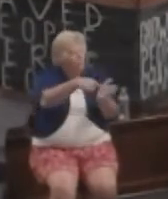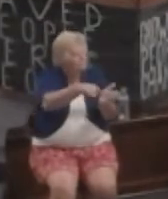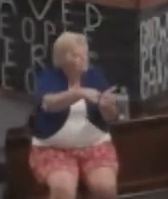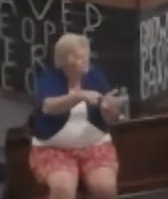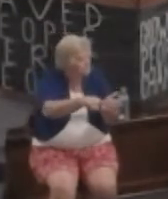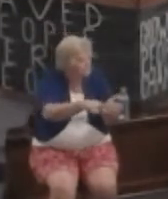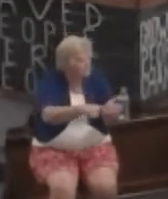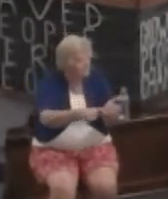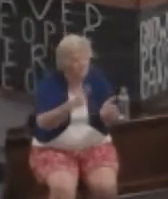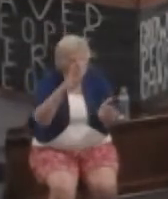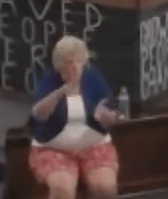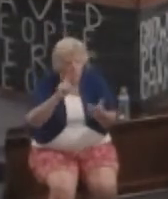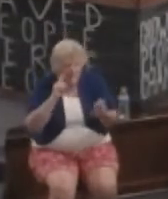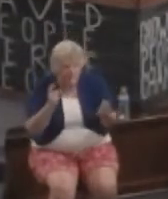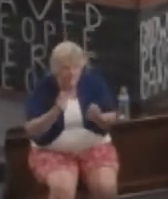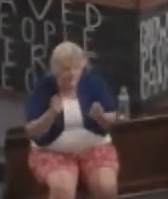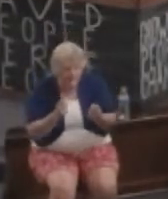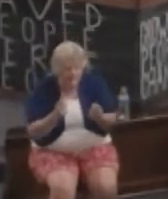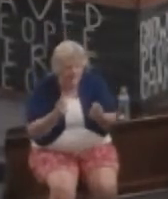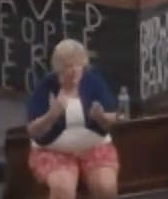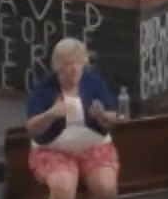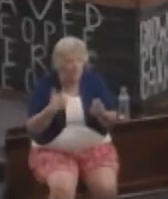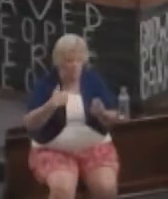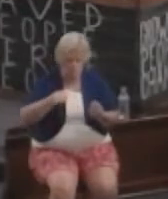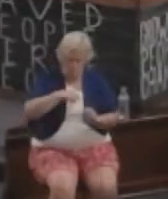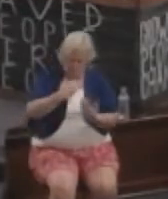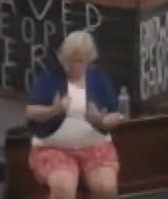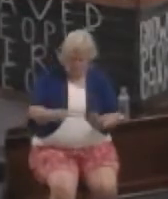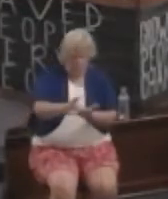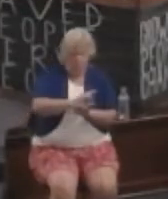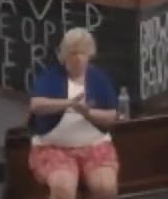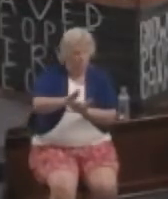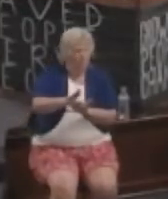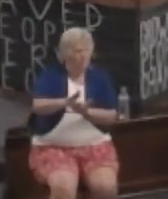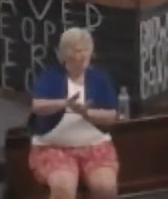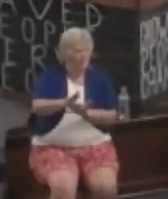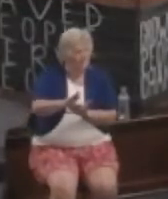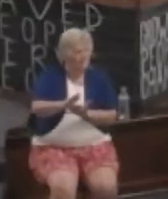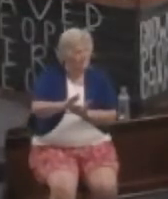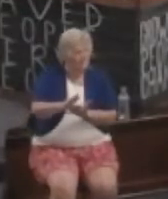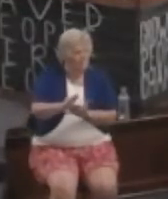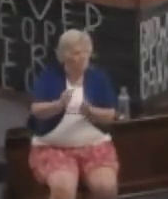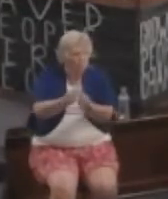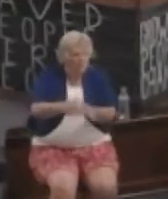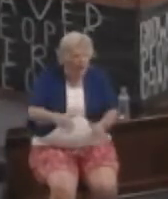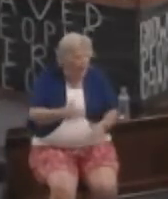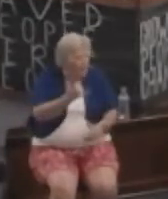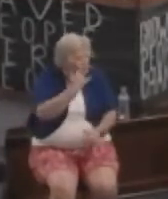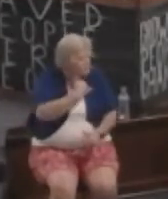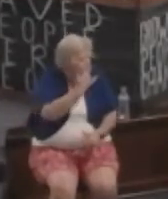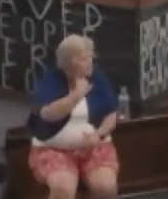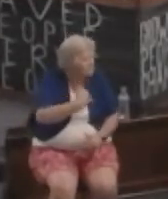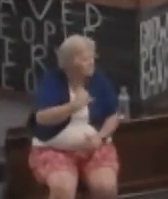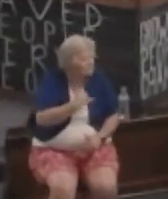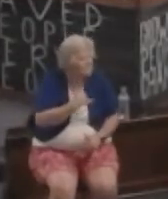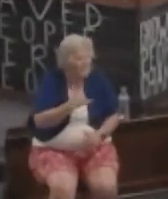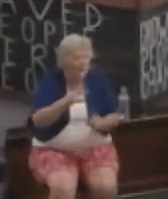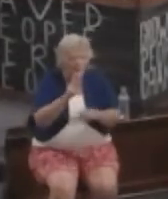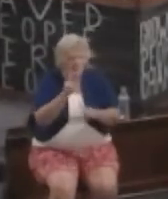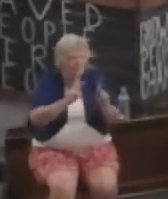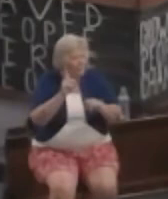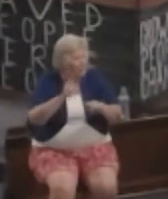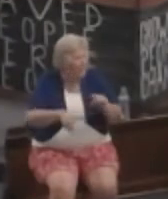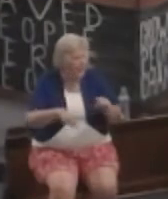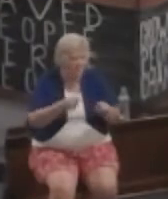death to present you holy in his sight without blemish and free from accusation.